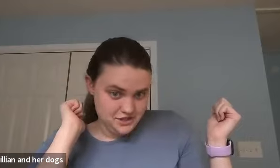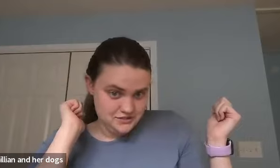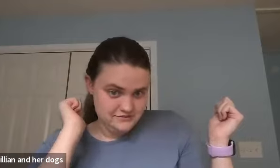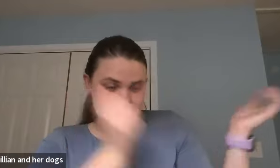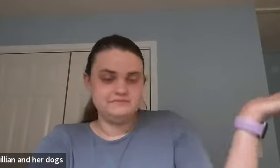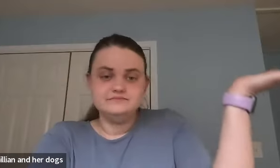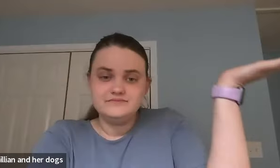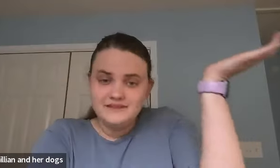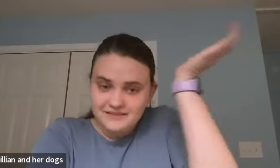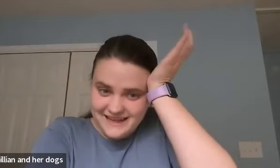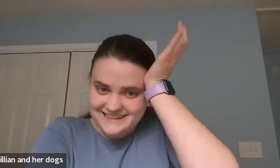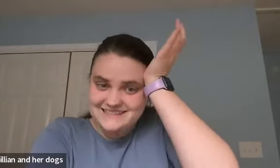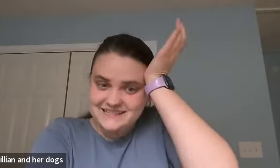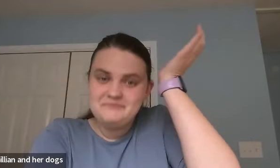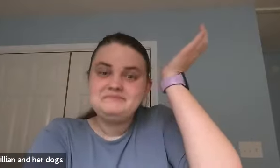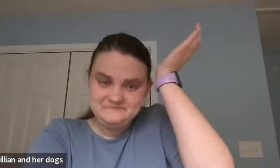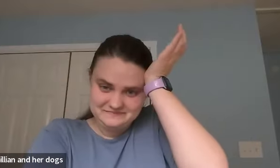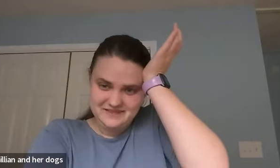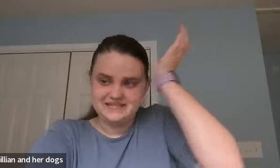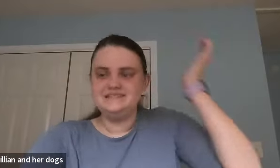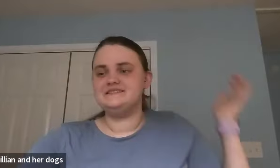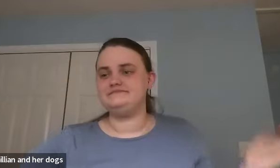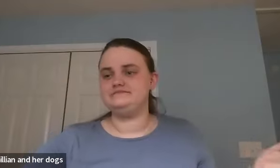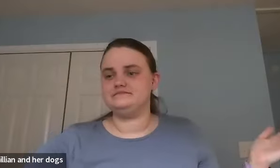cabbage. Lettuce, yep, lettuce.